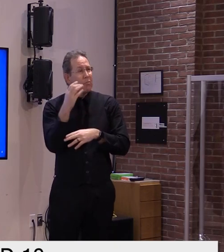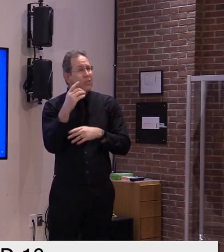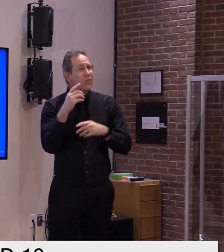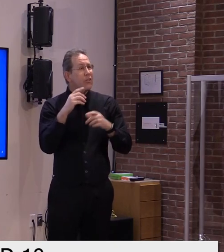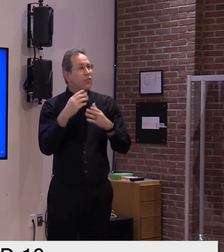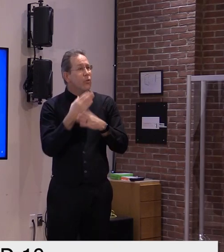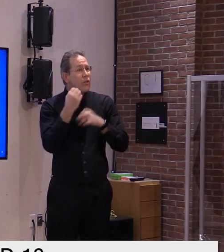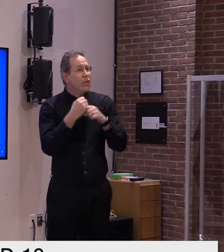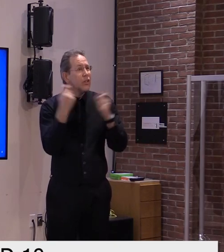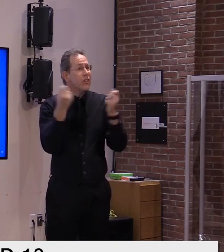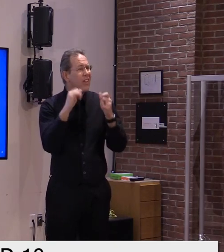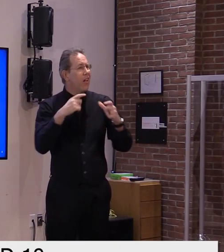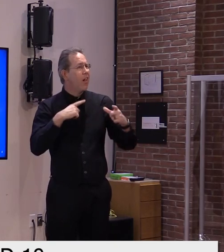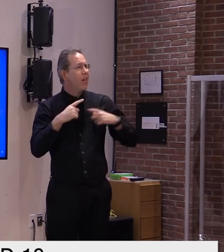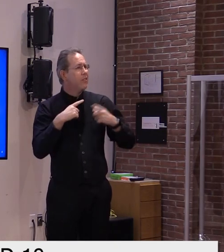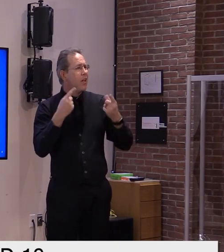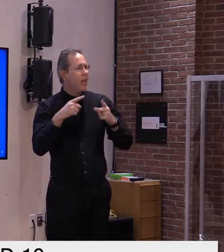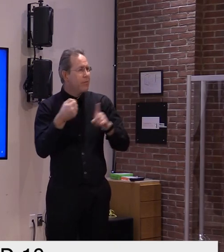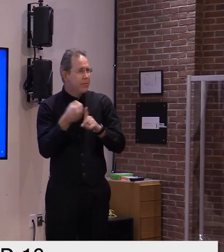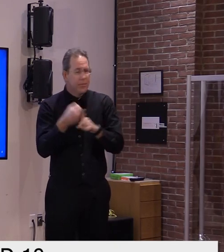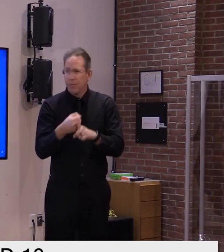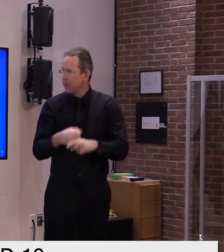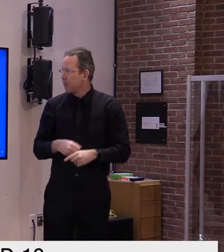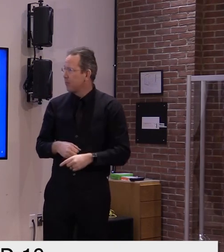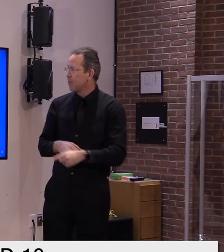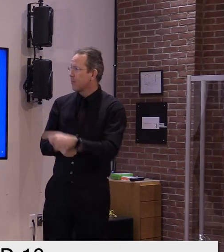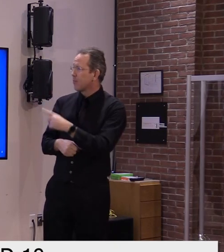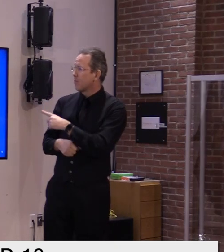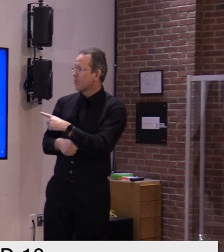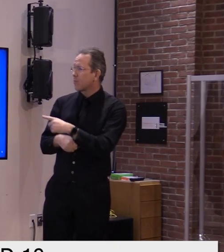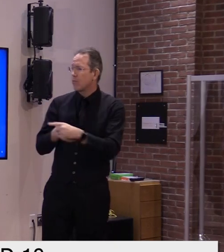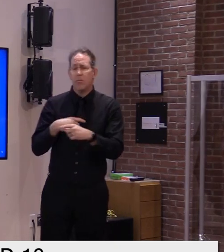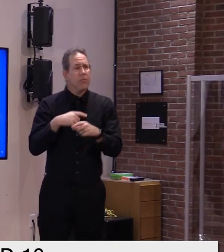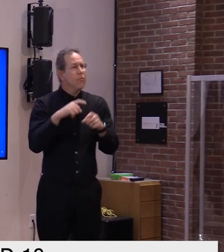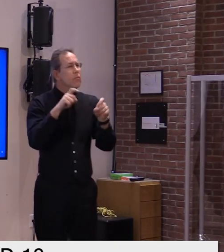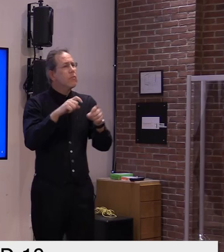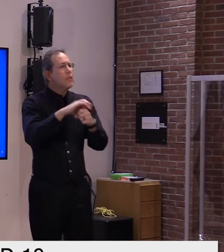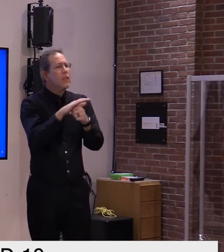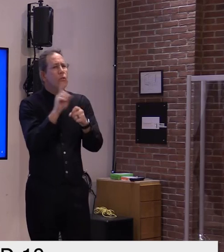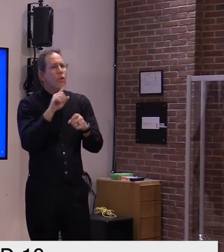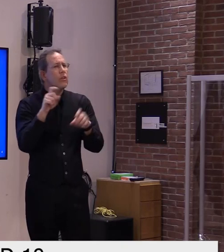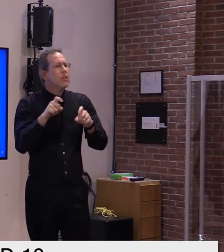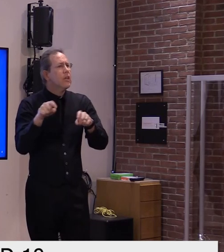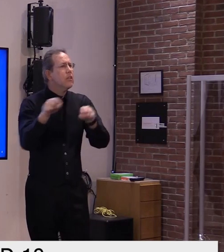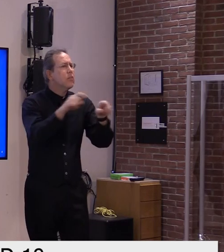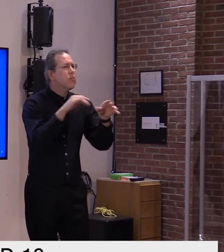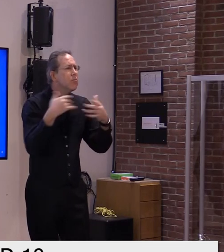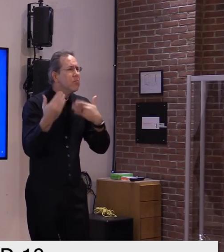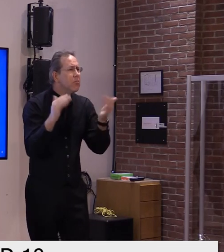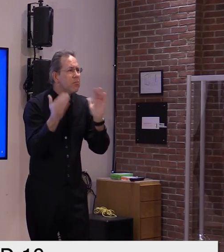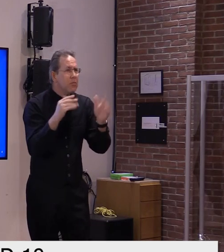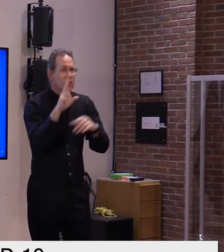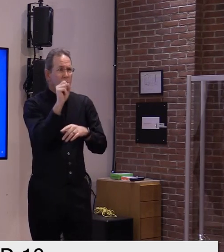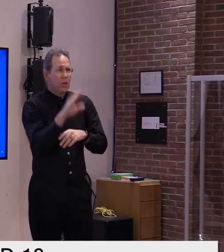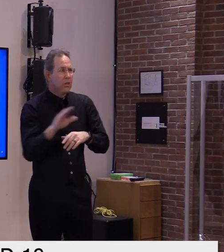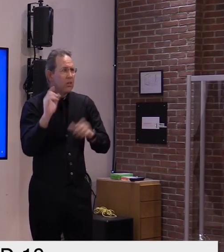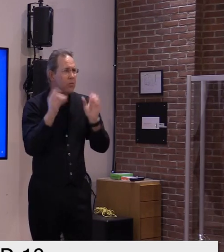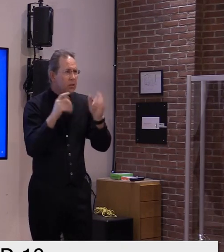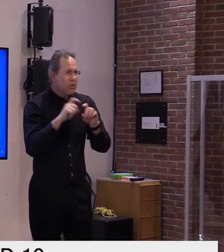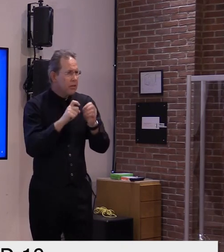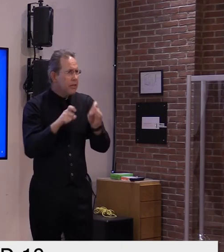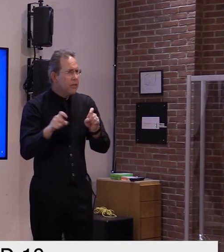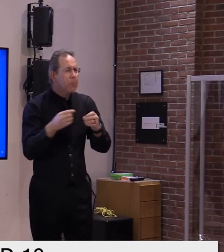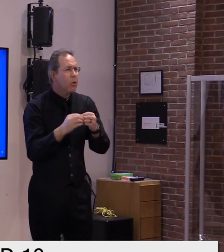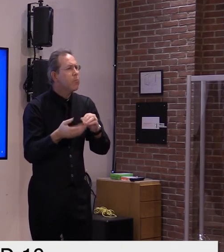However, we did see a considerable increase in regional testing this week as testing returned to a more normal